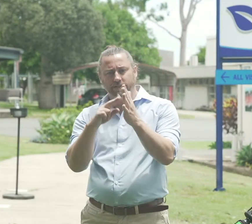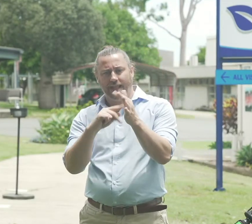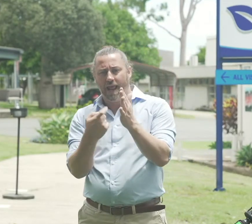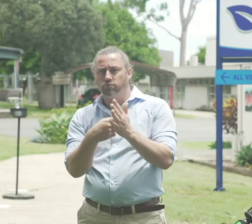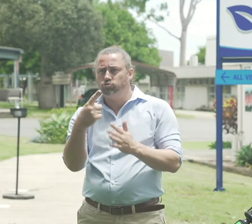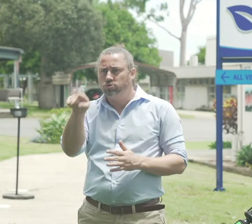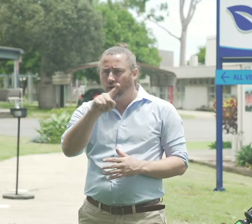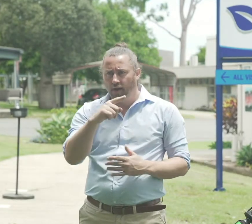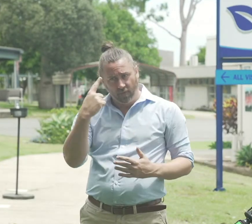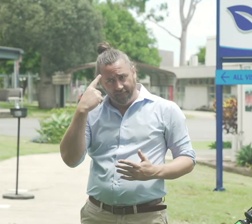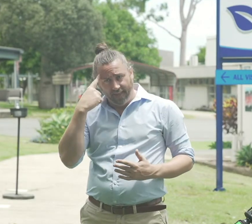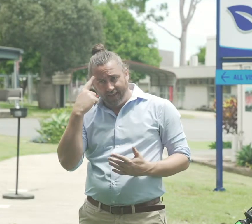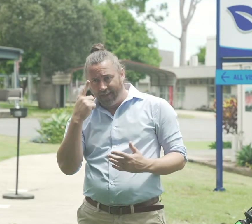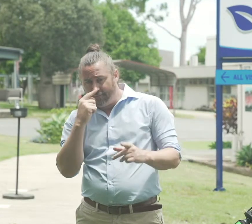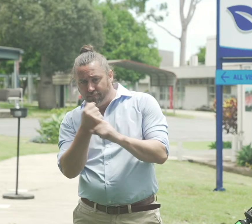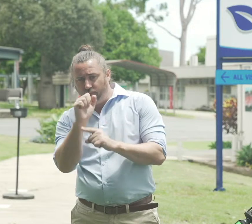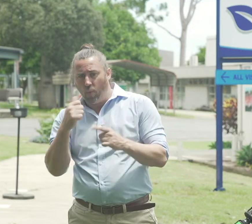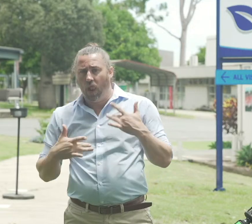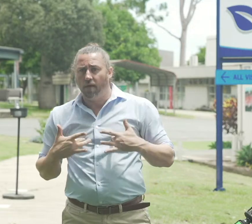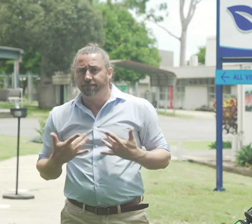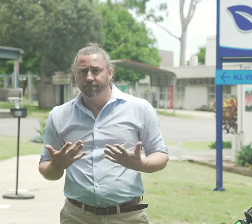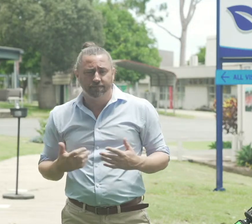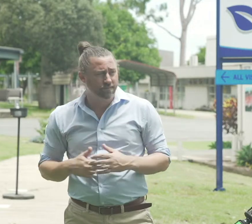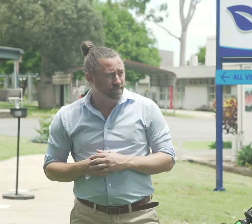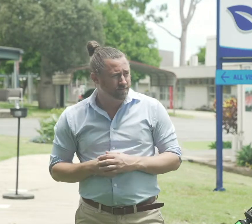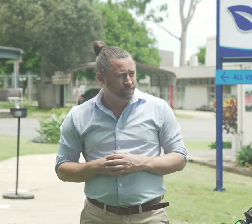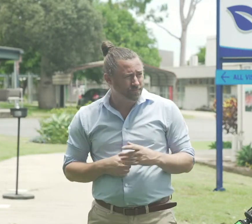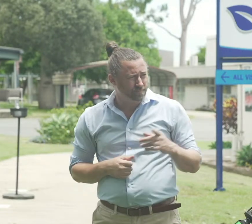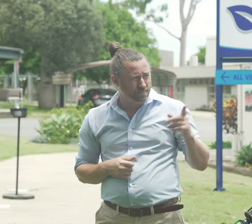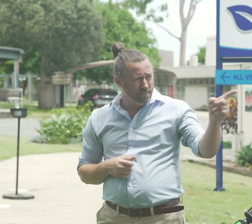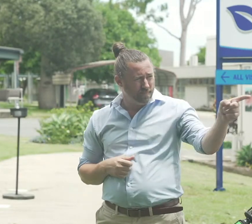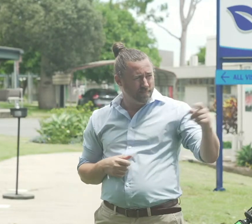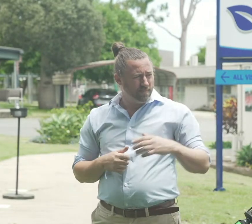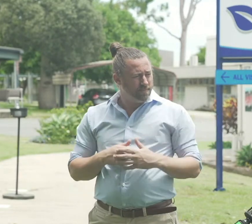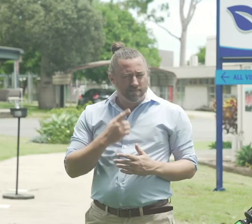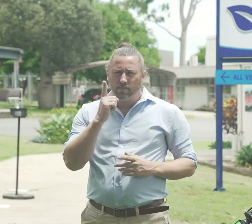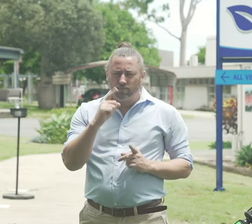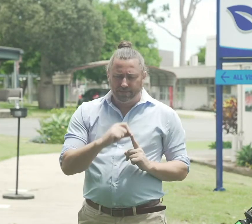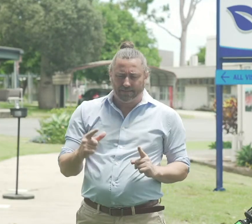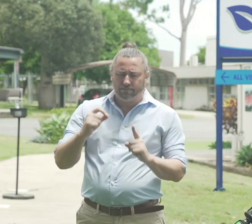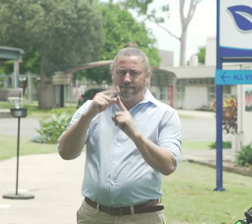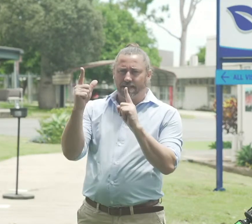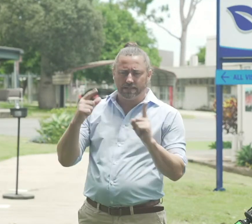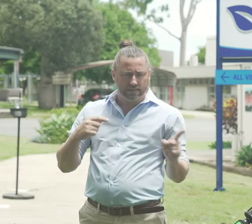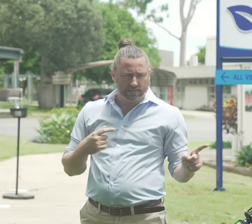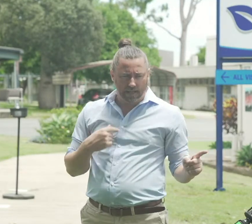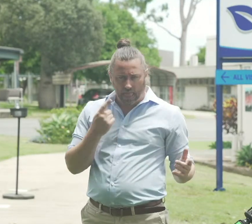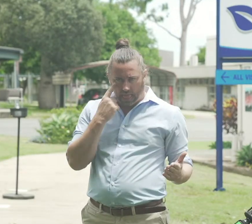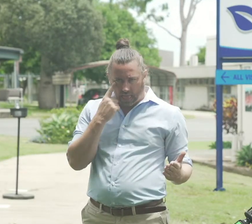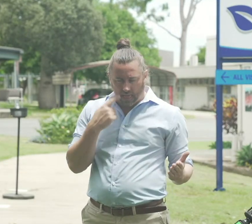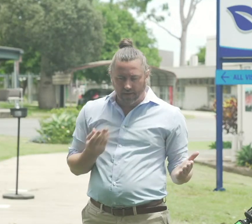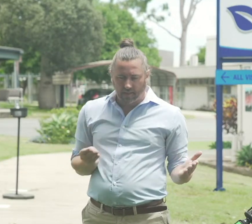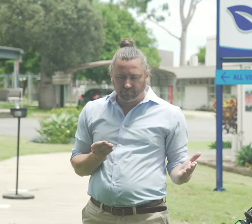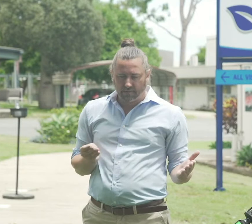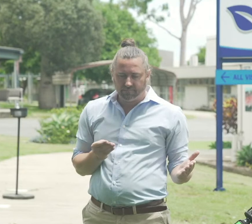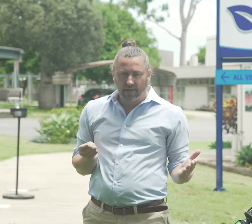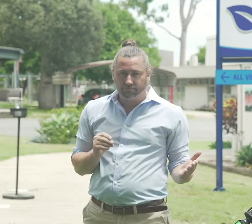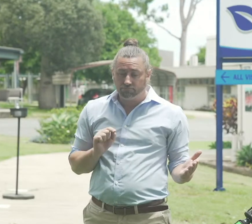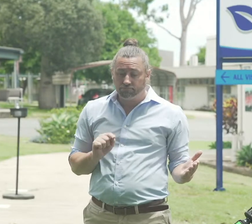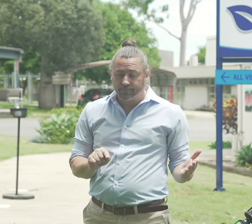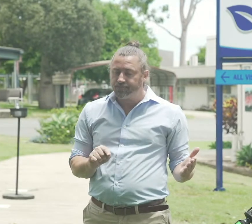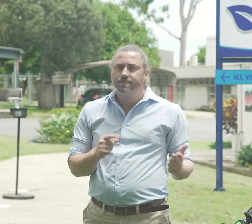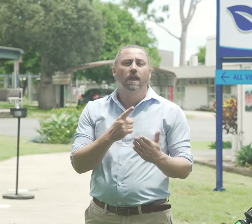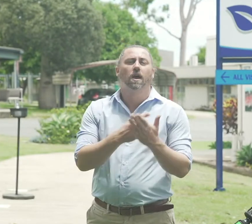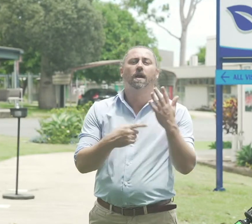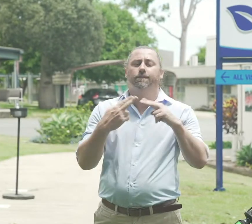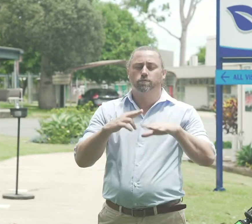higher exams. Sorry, for the two lots of cases. Do I have that here? I've only